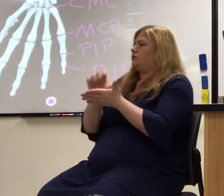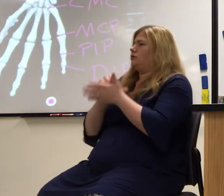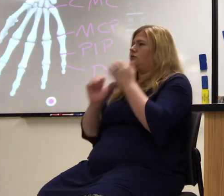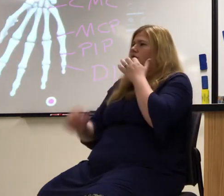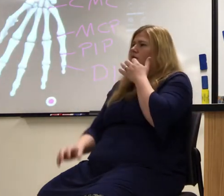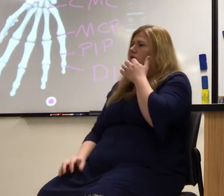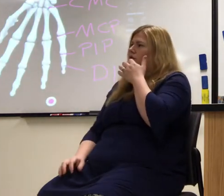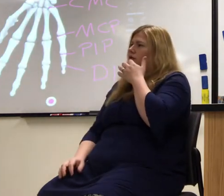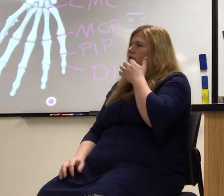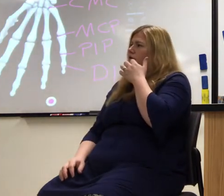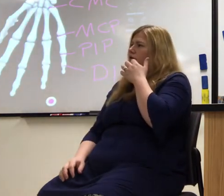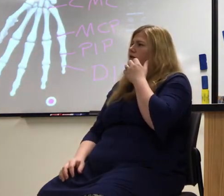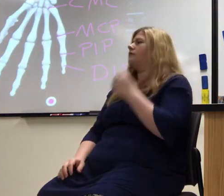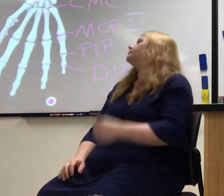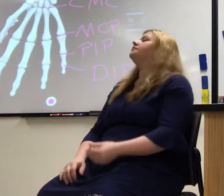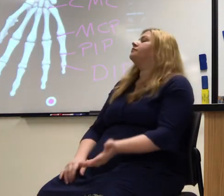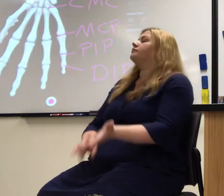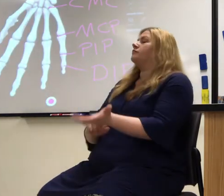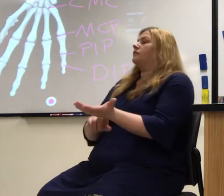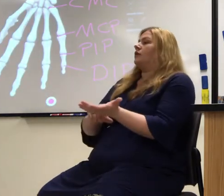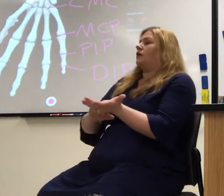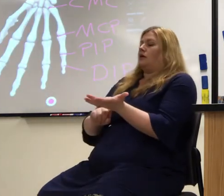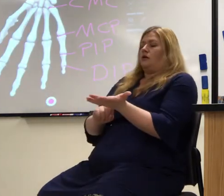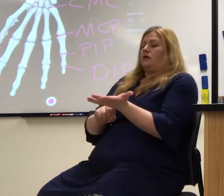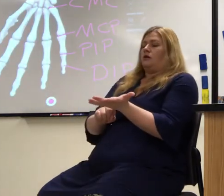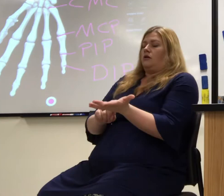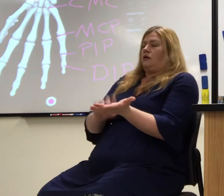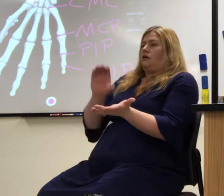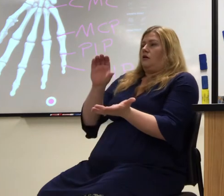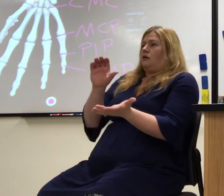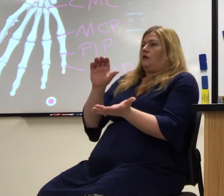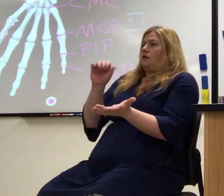Name of these joints. Carpo, metacarpal is the first one.